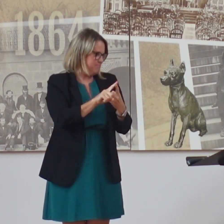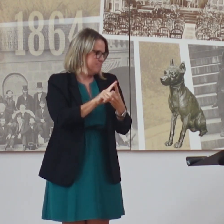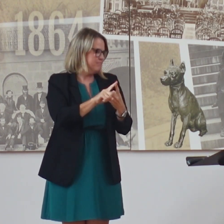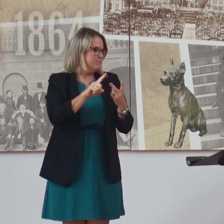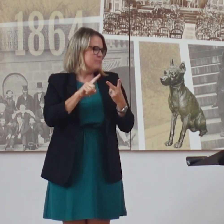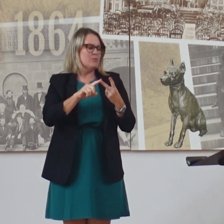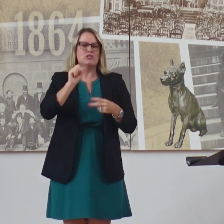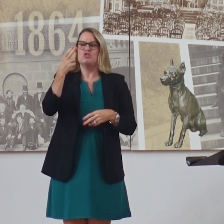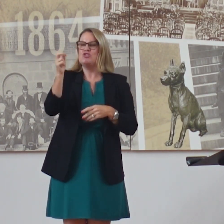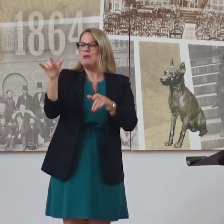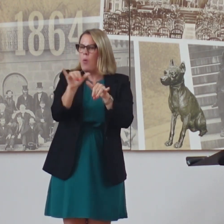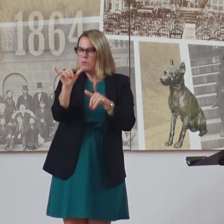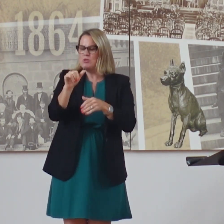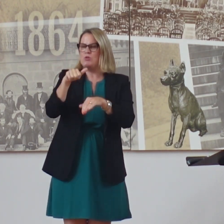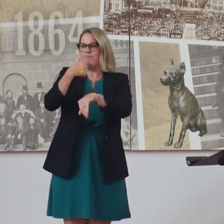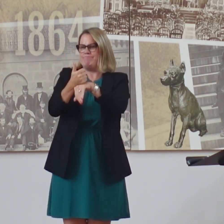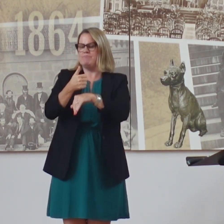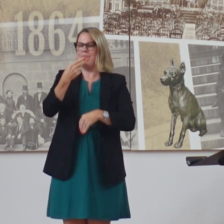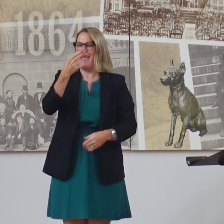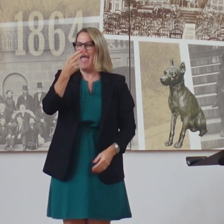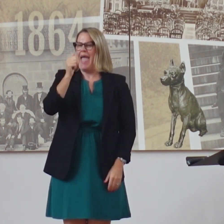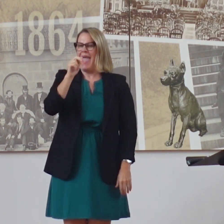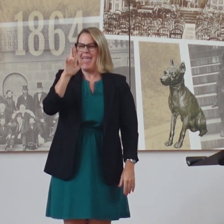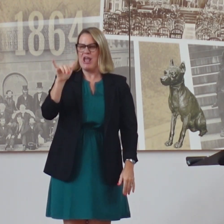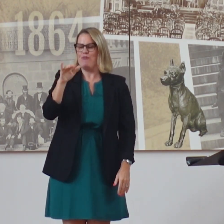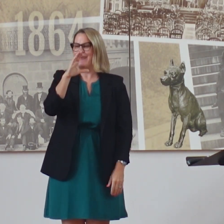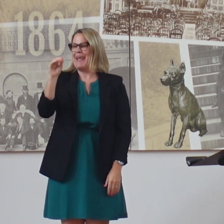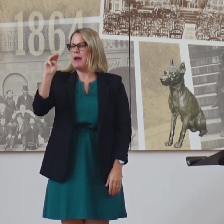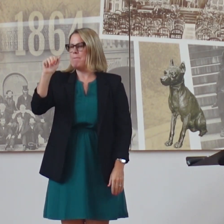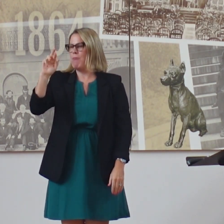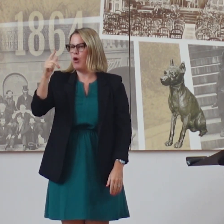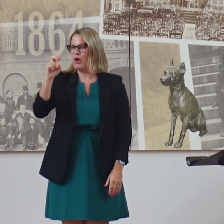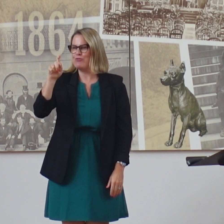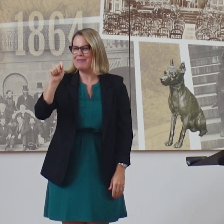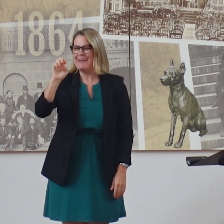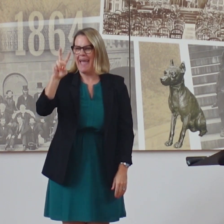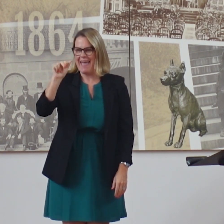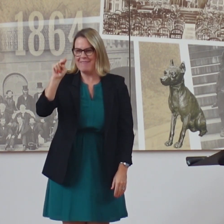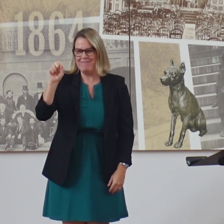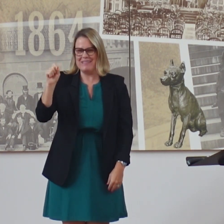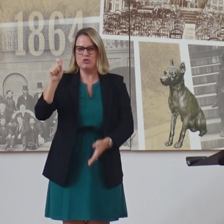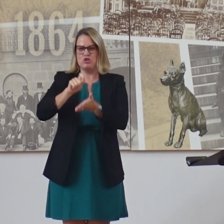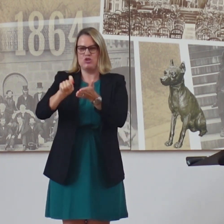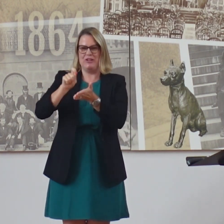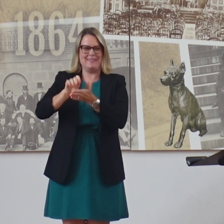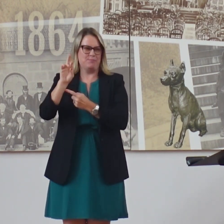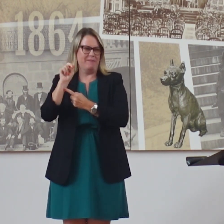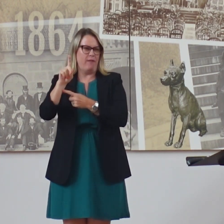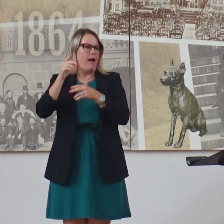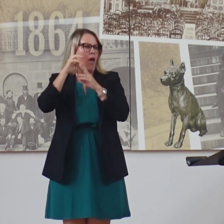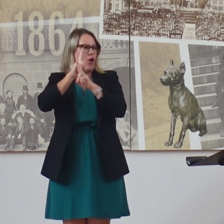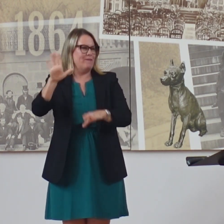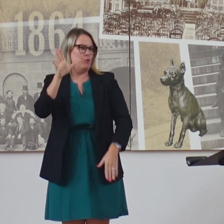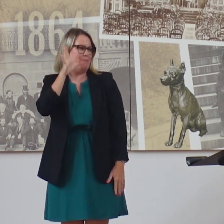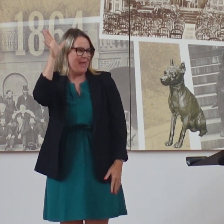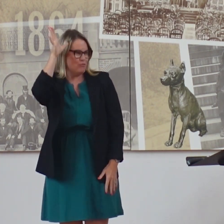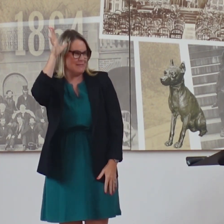support. She established that. She also established the Harry and Margaret Evans Journalism